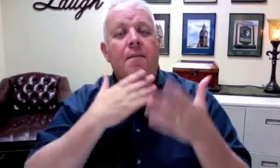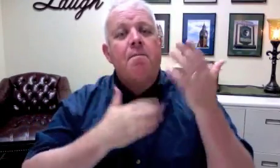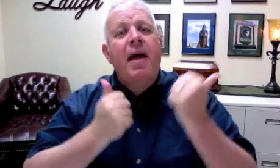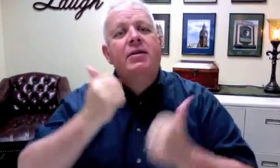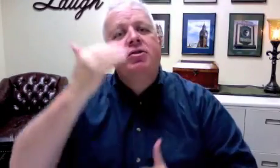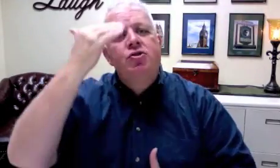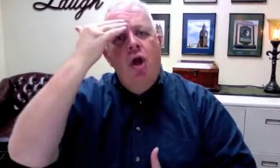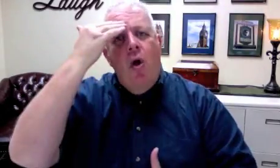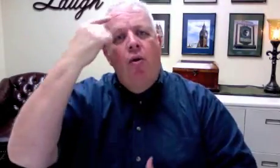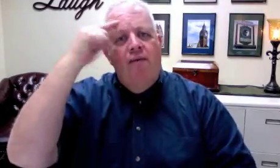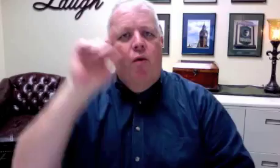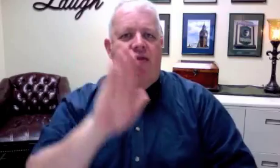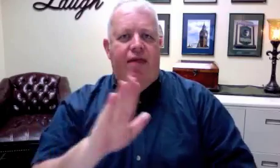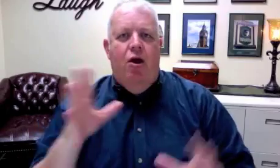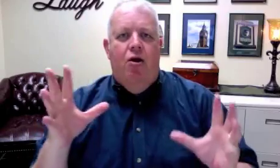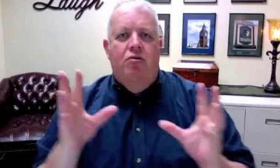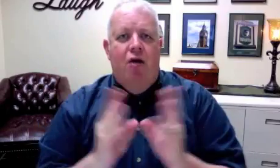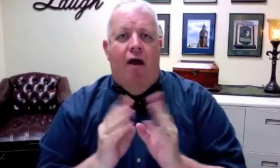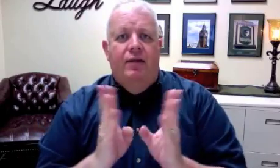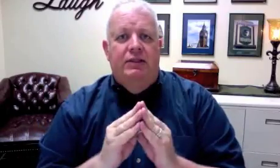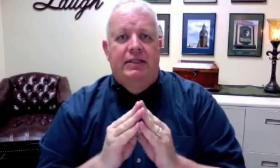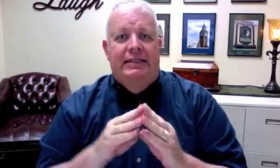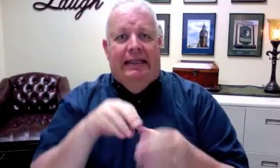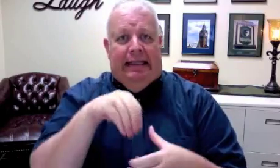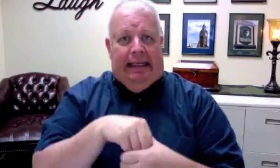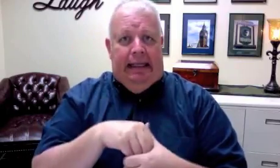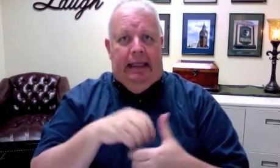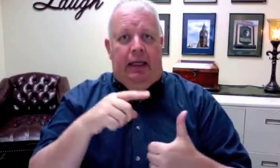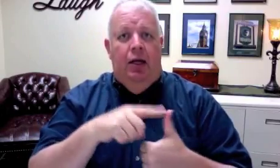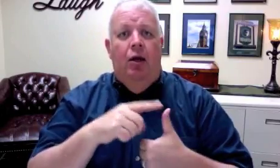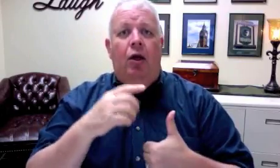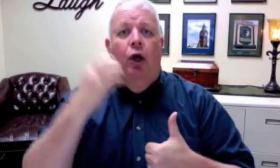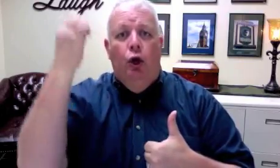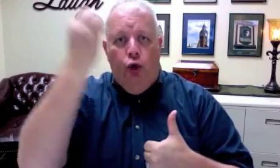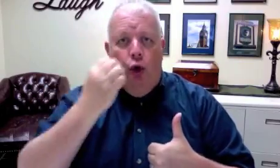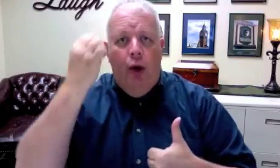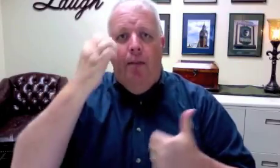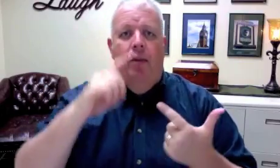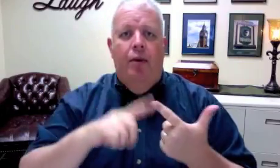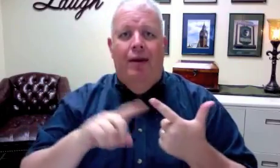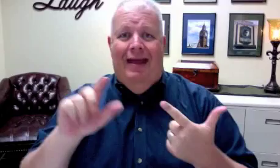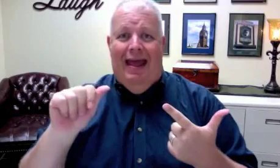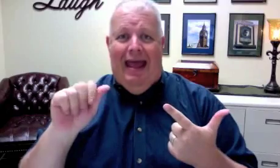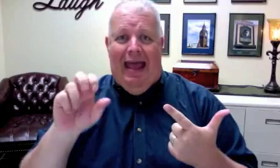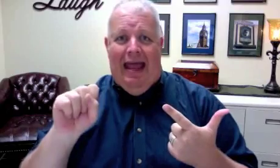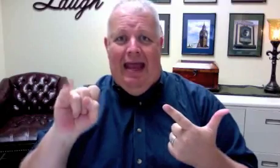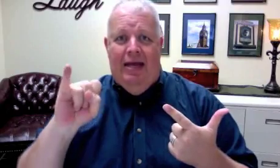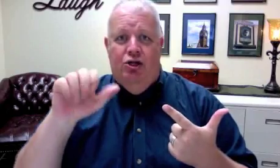conferences, now held in Europe and Asia, as well as the U.S.,